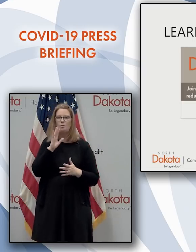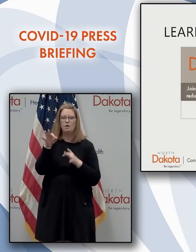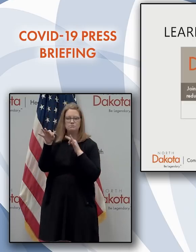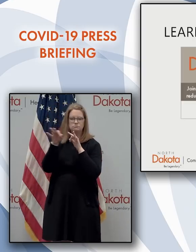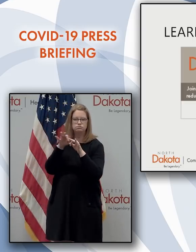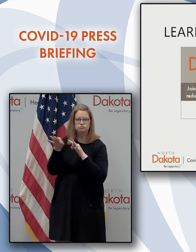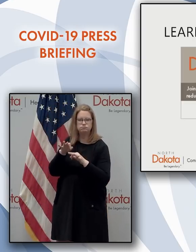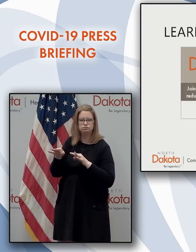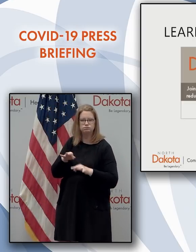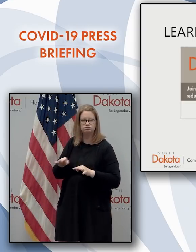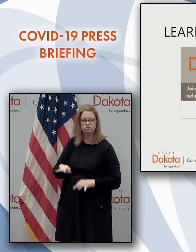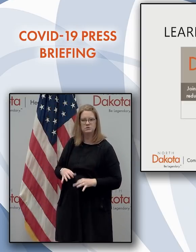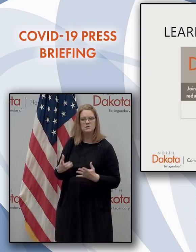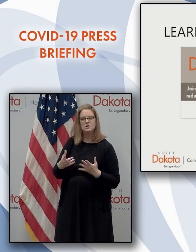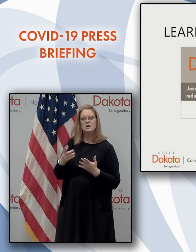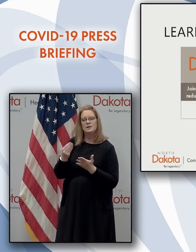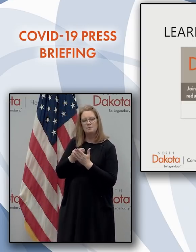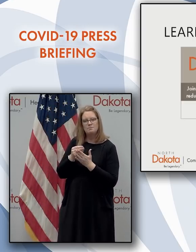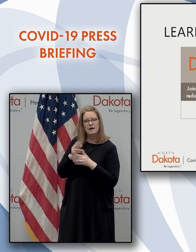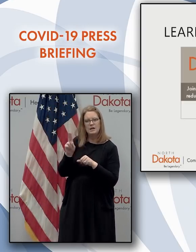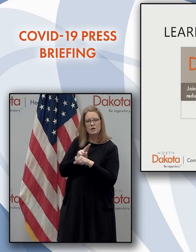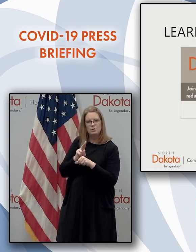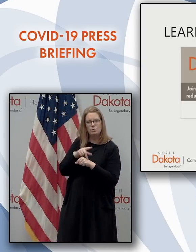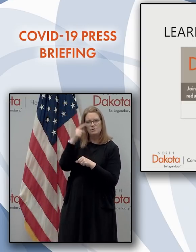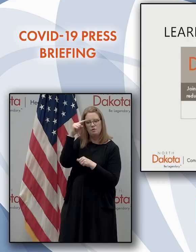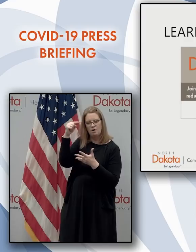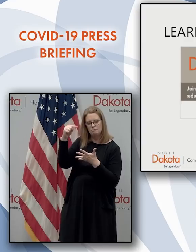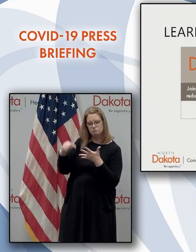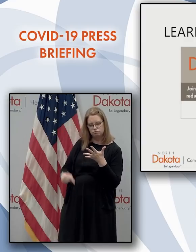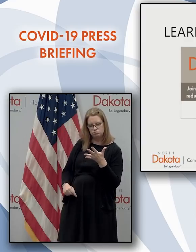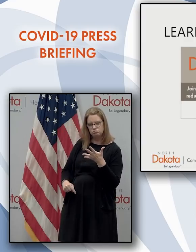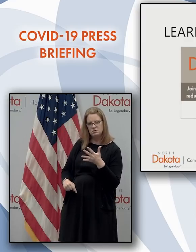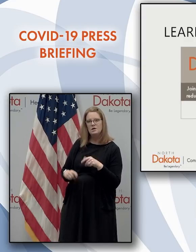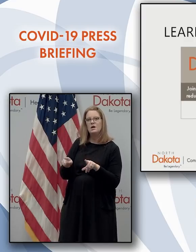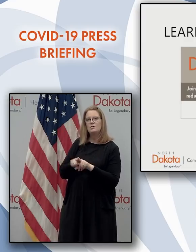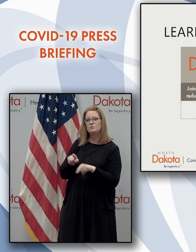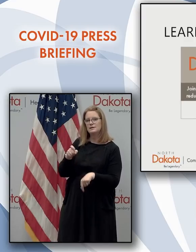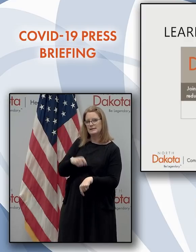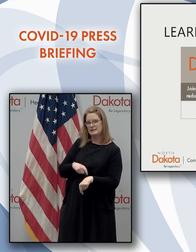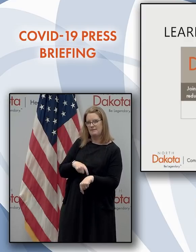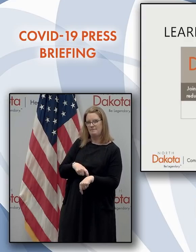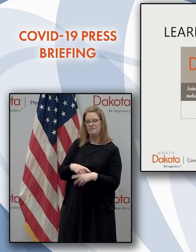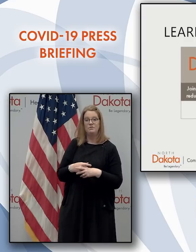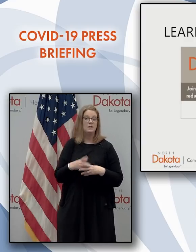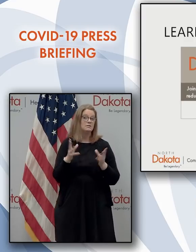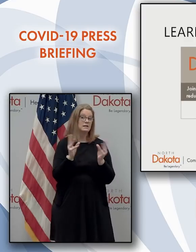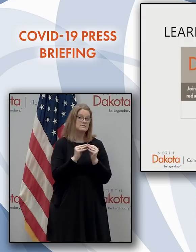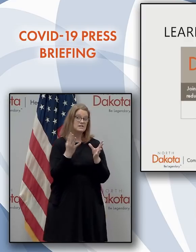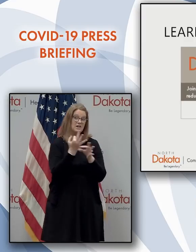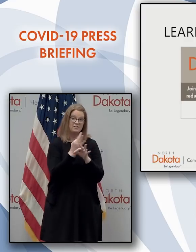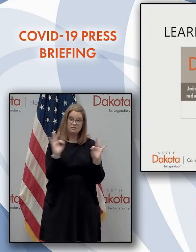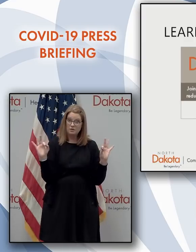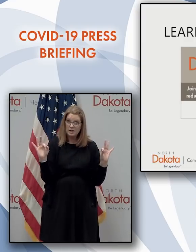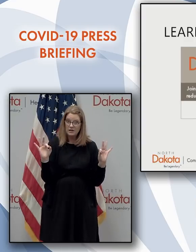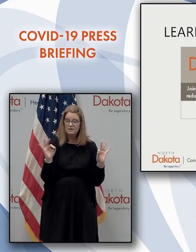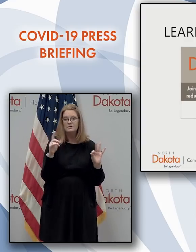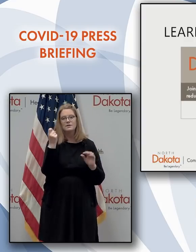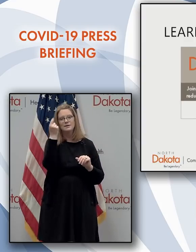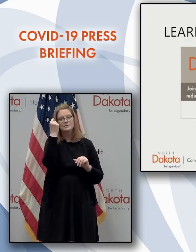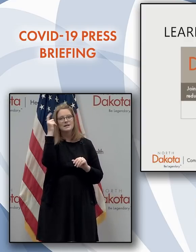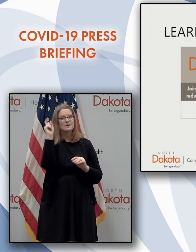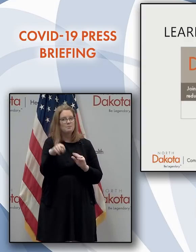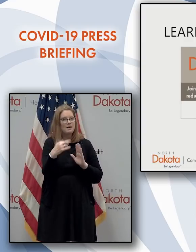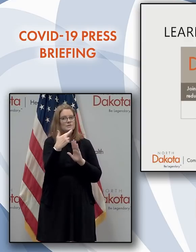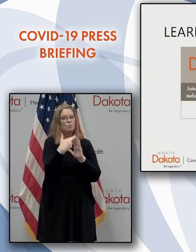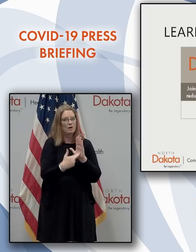allowable expenses, the application process, and the timing. The session is free and open to the public, but you must register